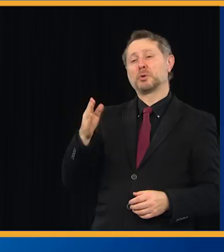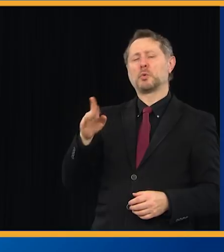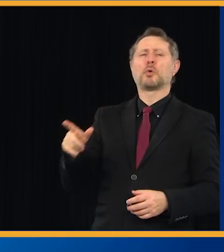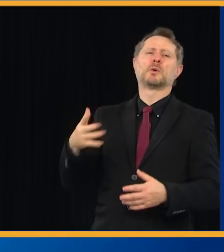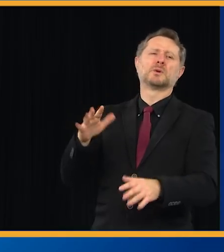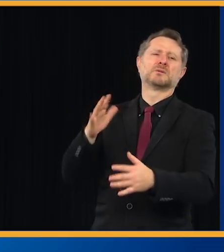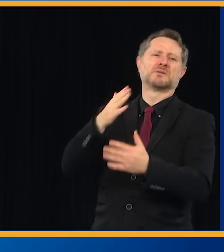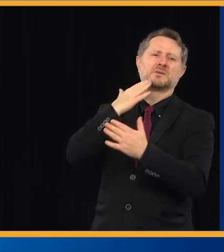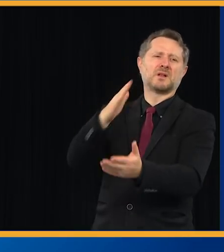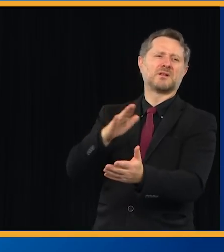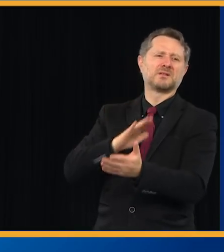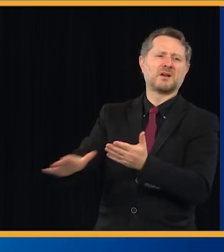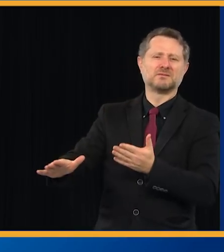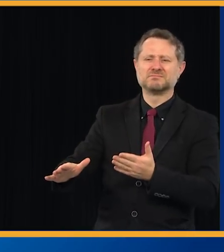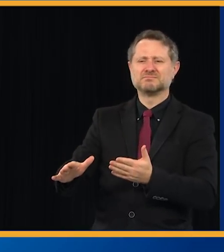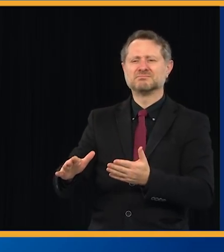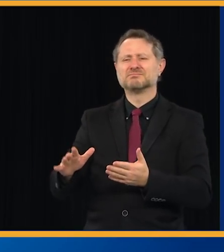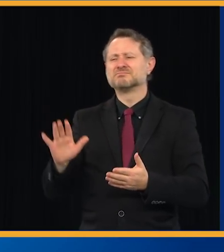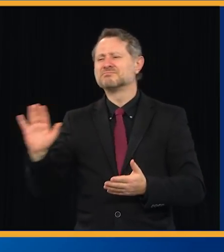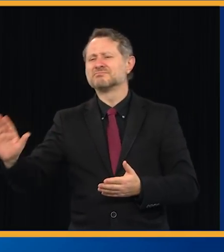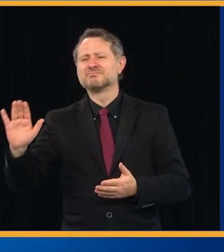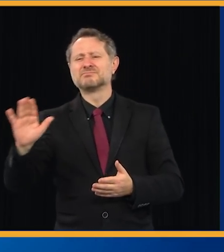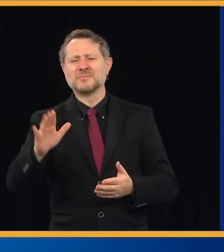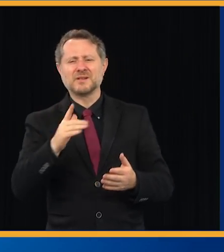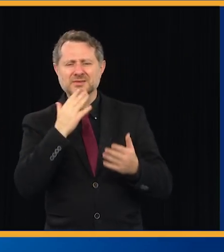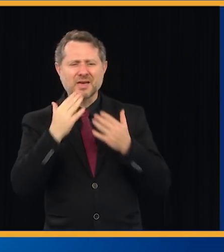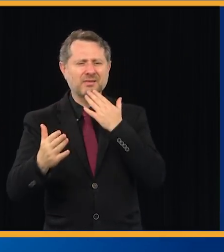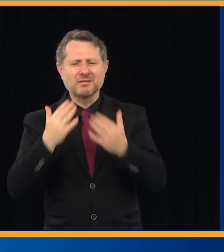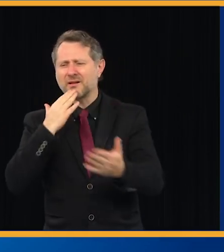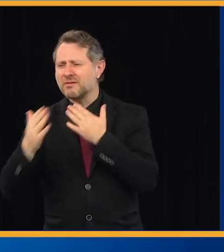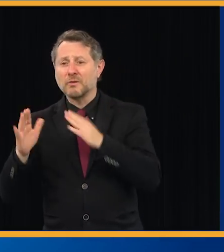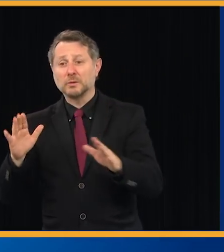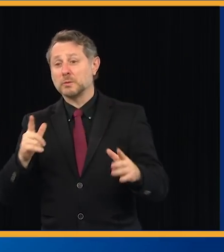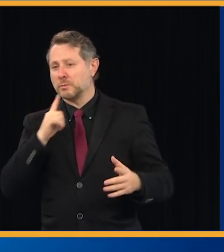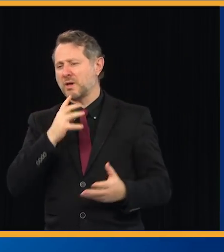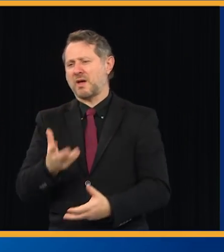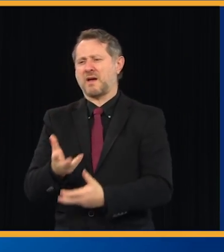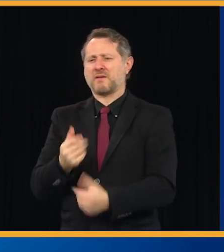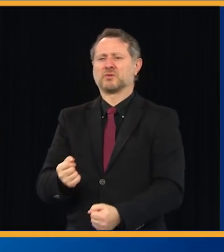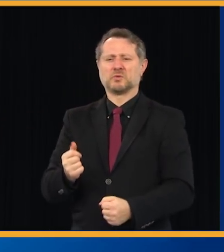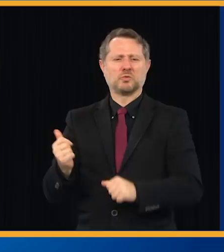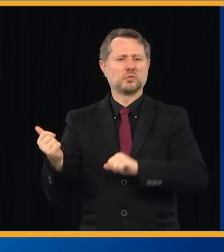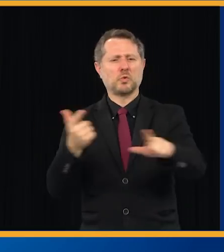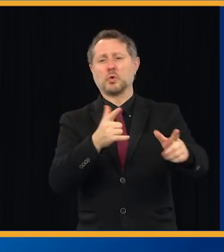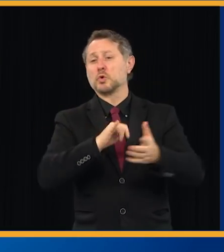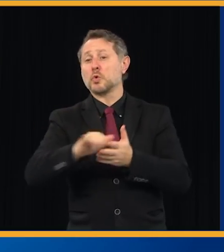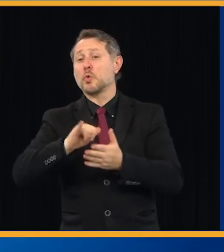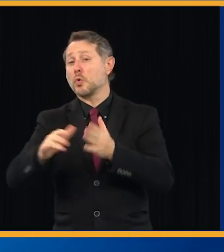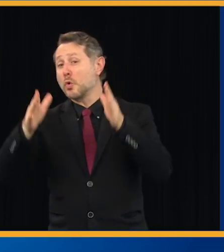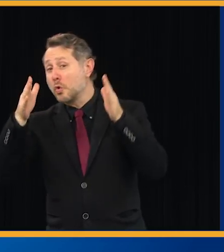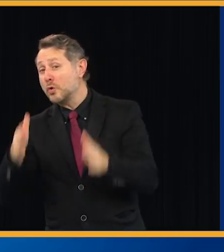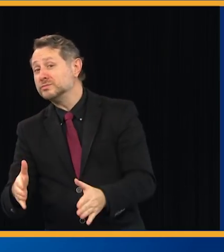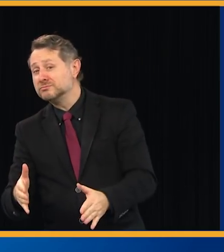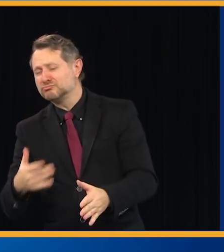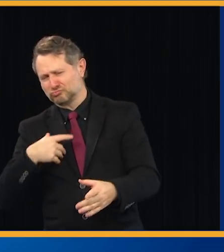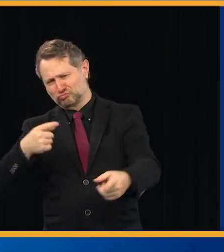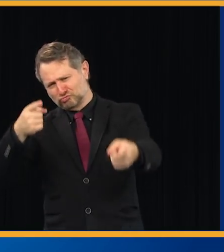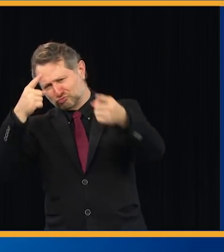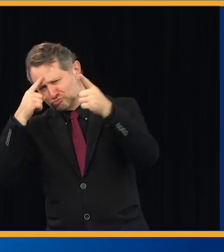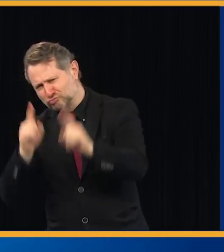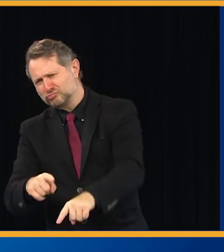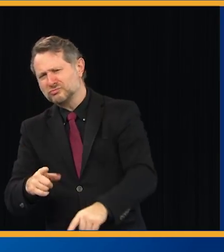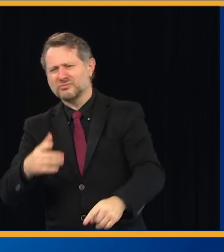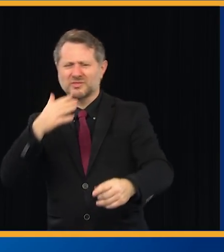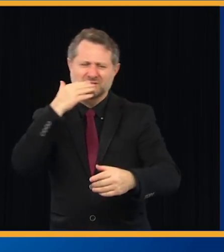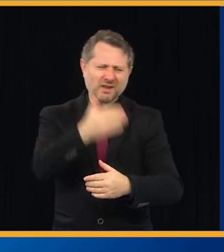own way to say thank you. But I'm sure every New Yorker joins me in saying thank you, thank you, thank you from the bottom